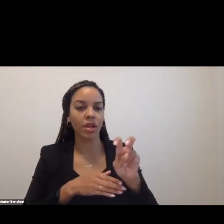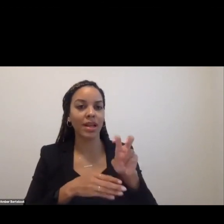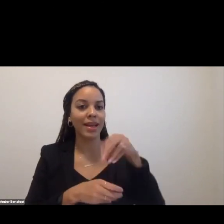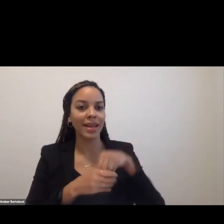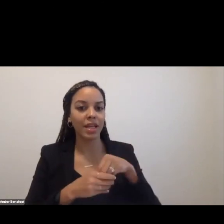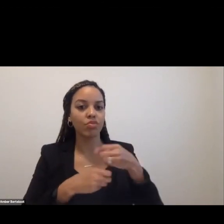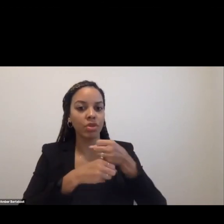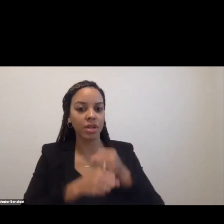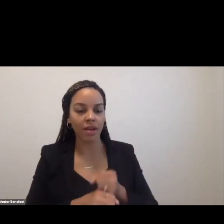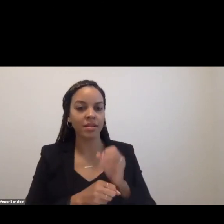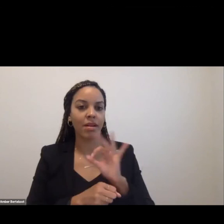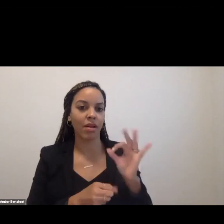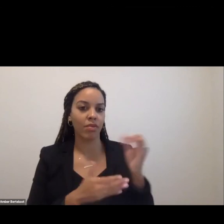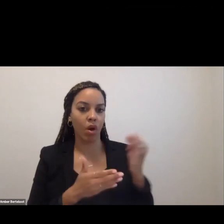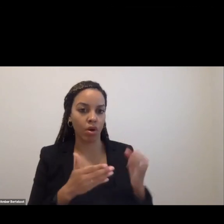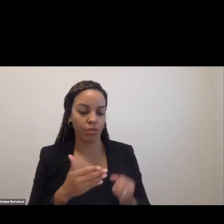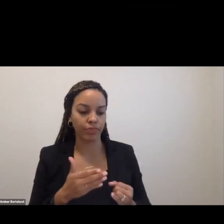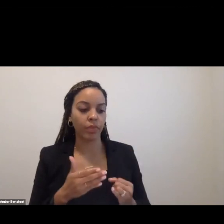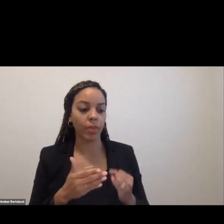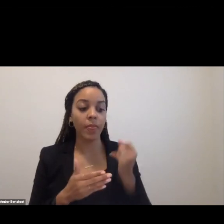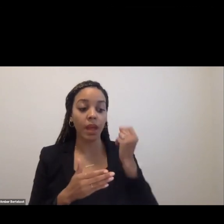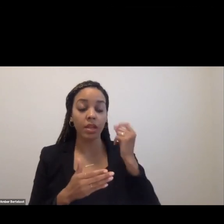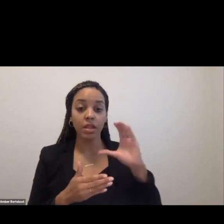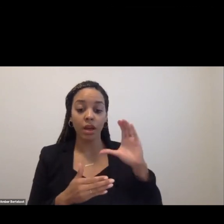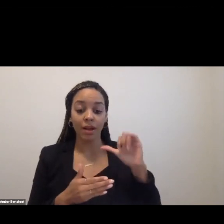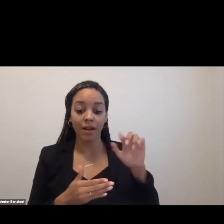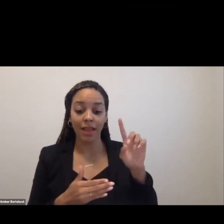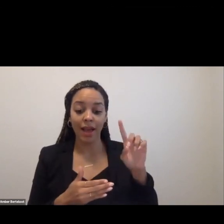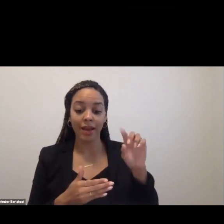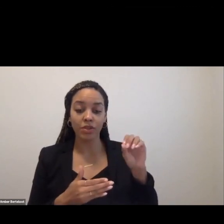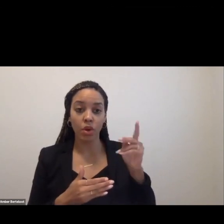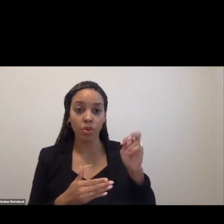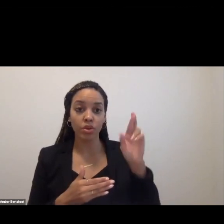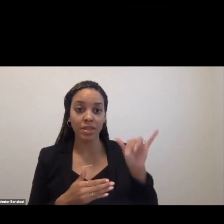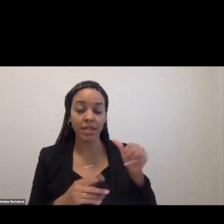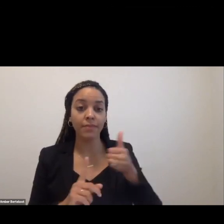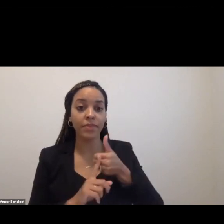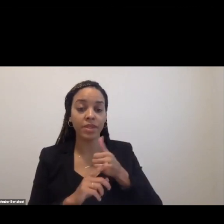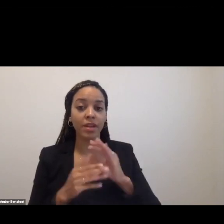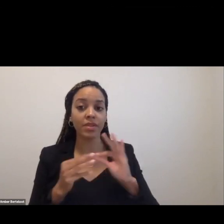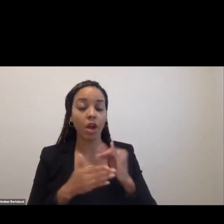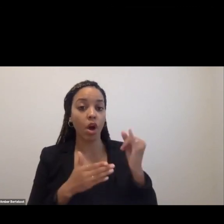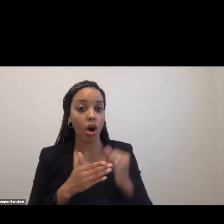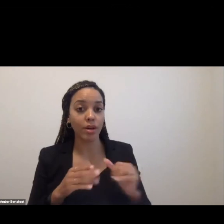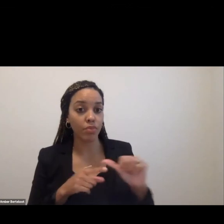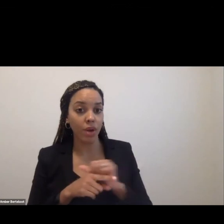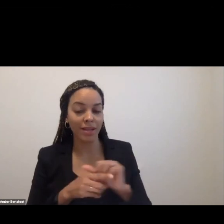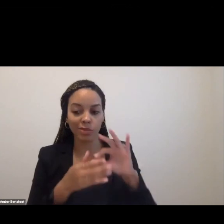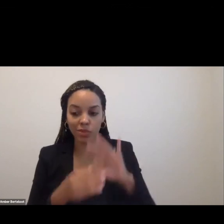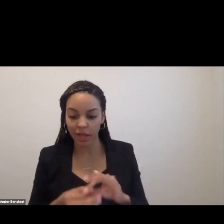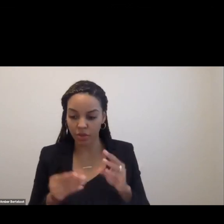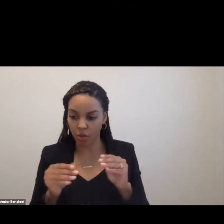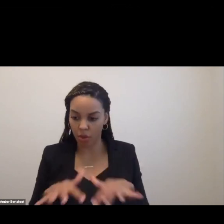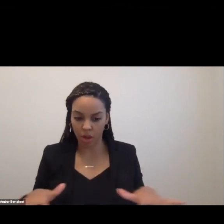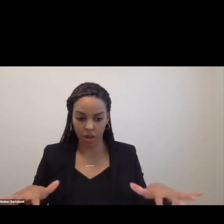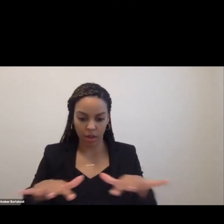art. According to Claire Doherty, artistic practices tied to location and the traditions